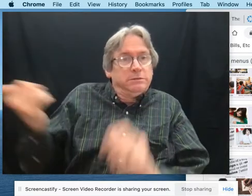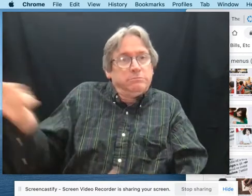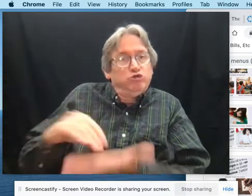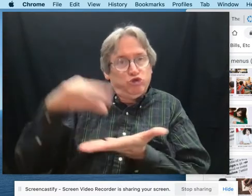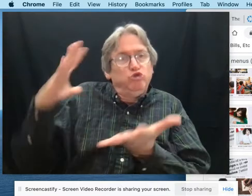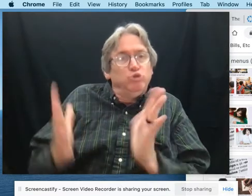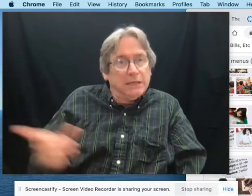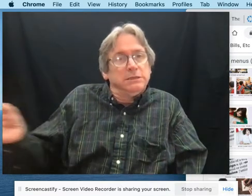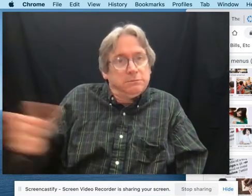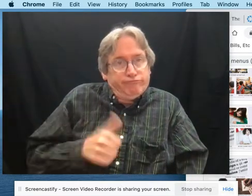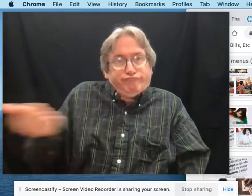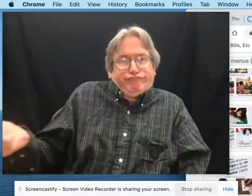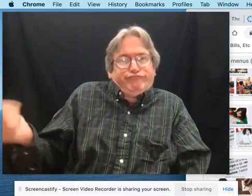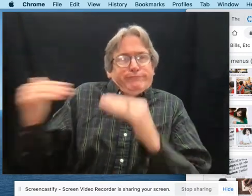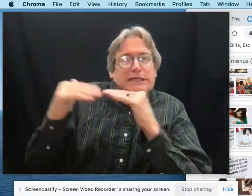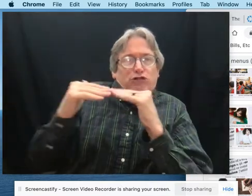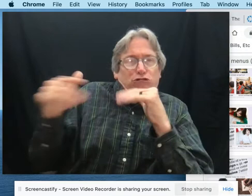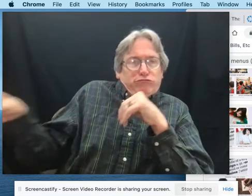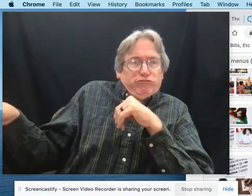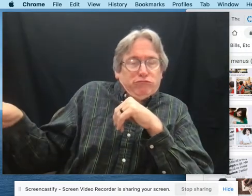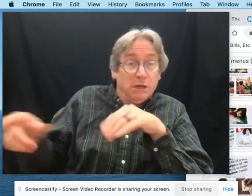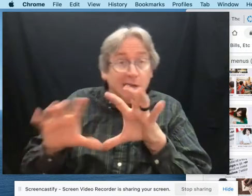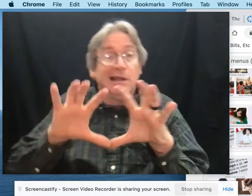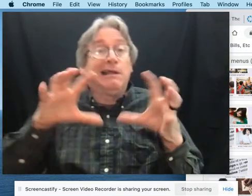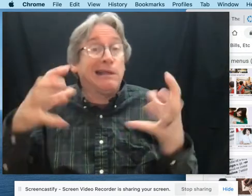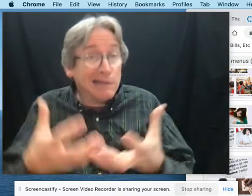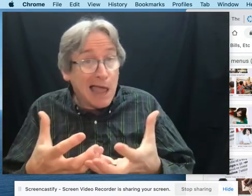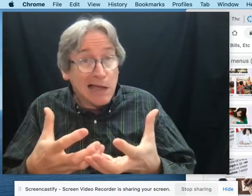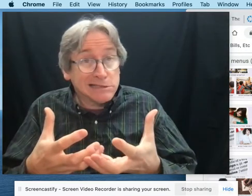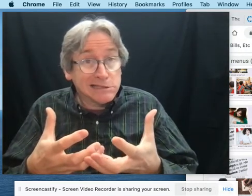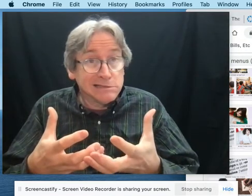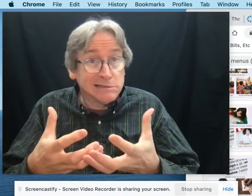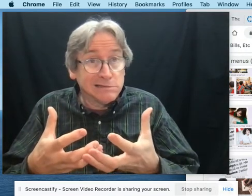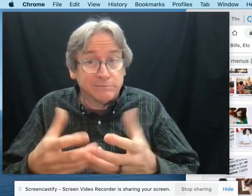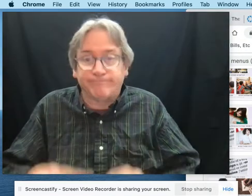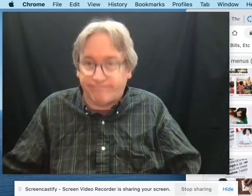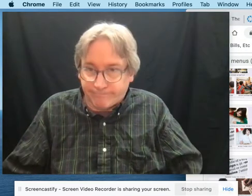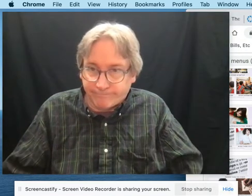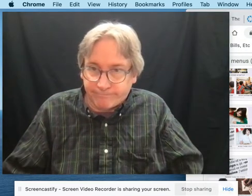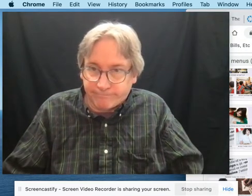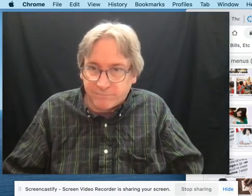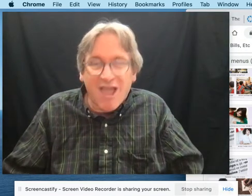Student. Student. Peer. Class.